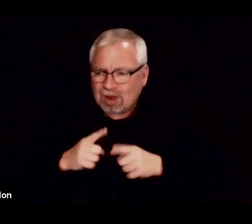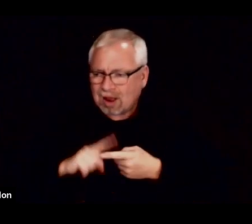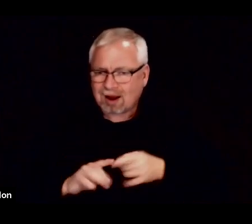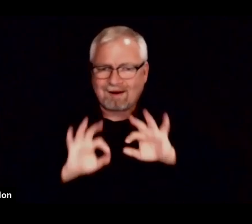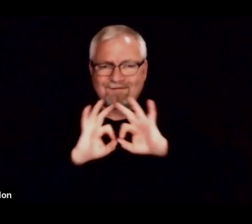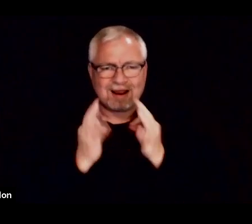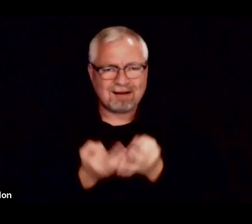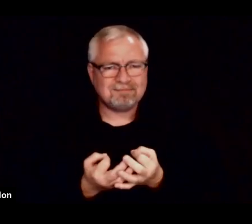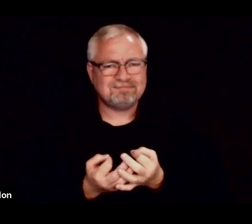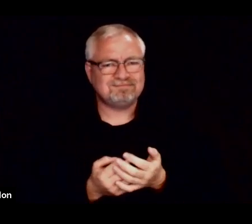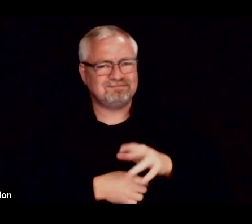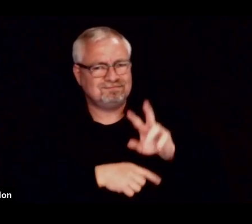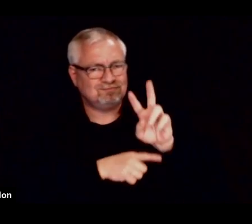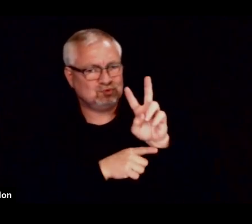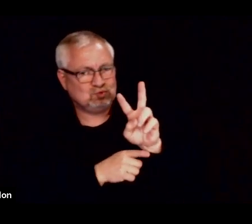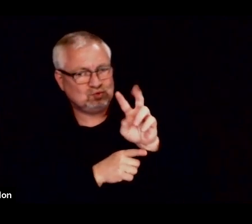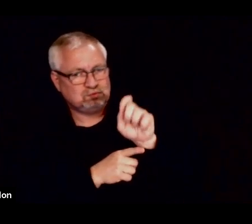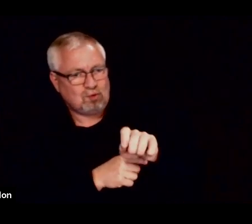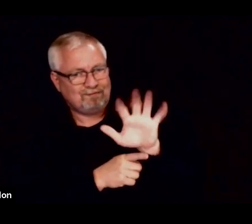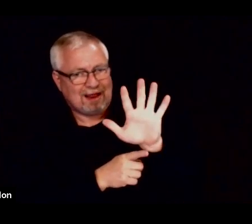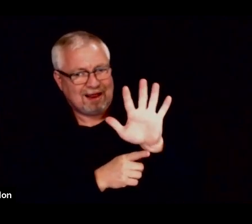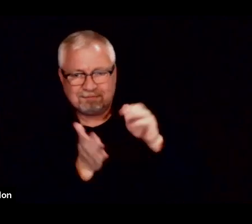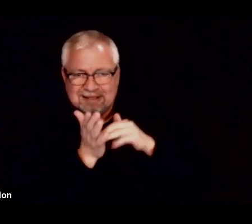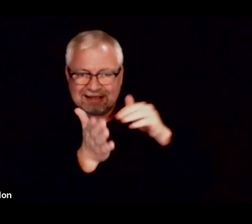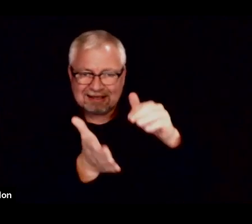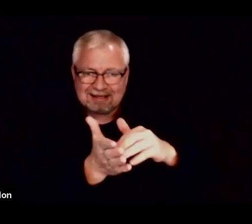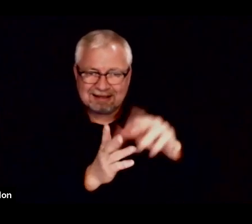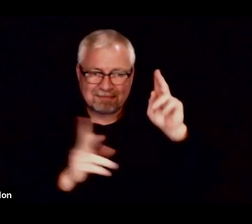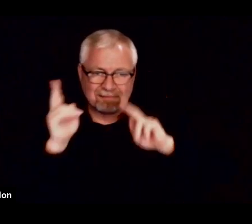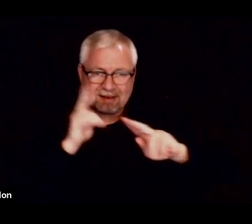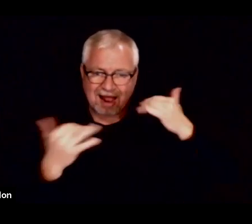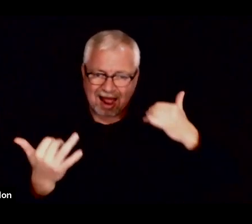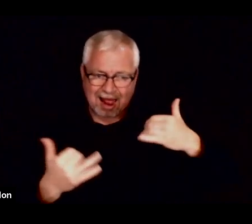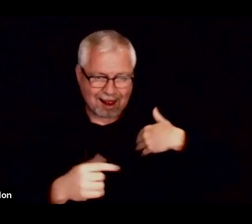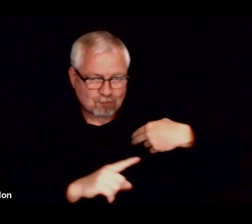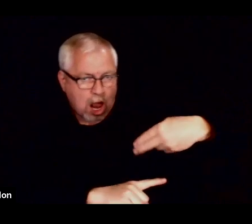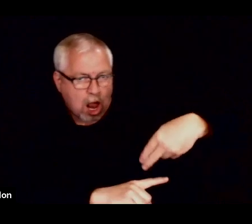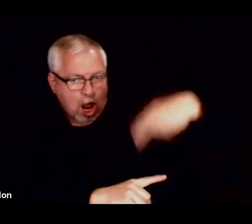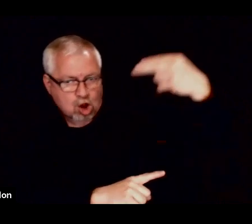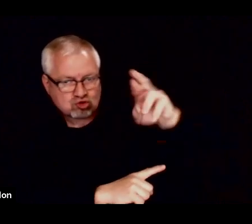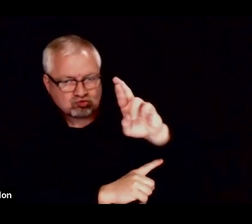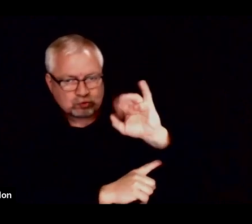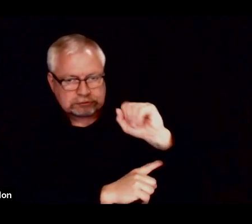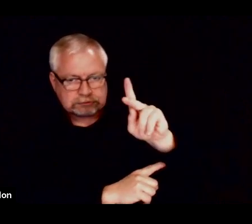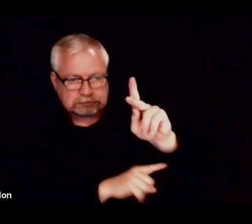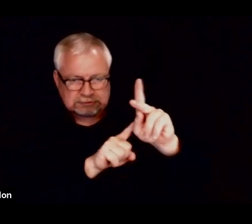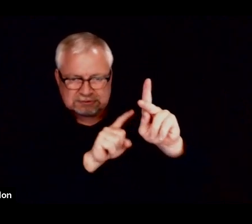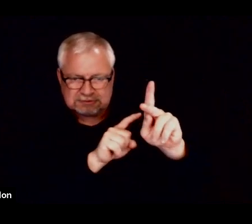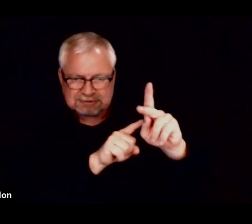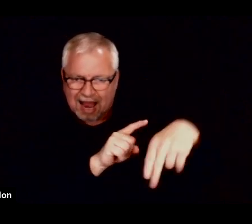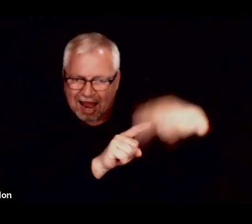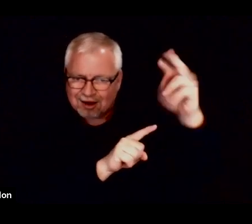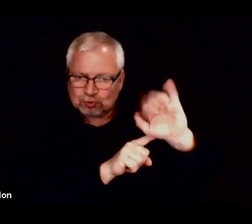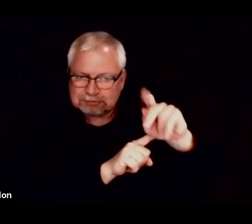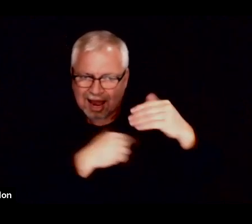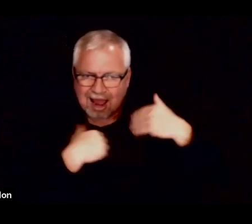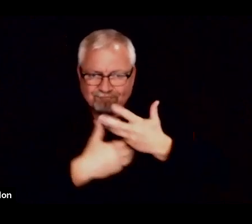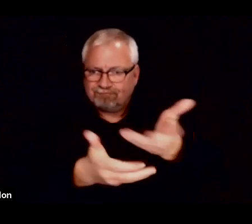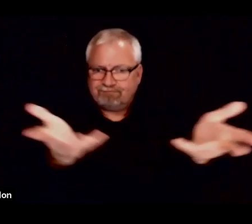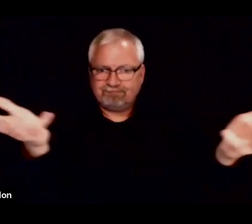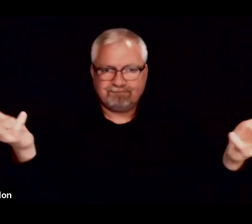million Minnesotans who fit into one of these higher risk categories. And with that, I am going to turn it over to Dr.